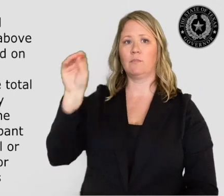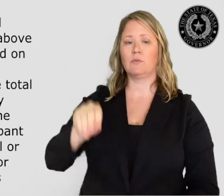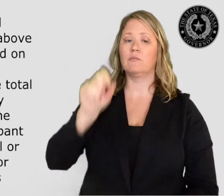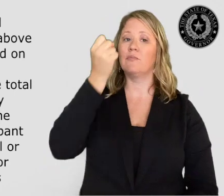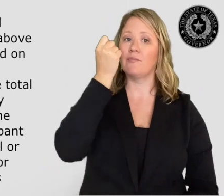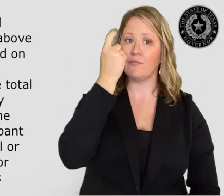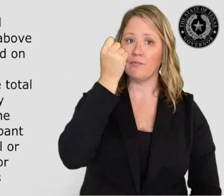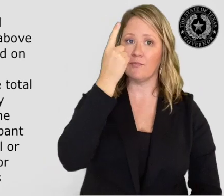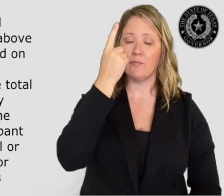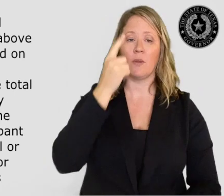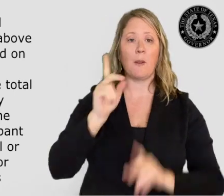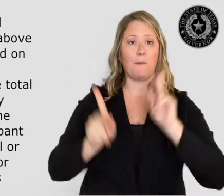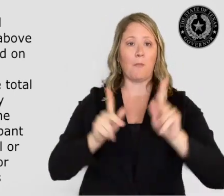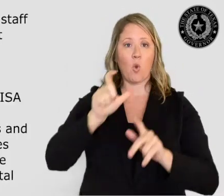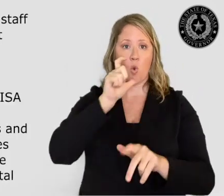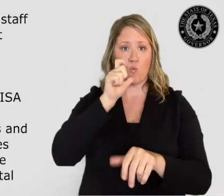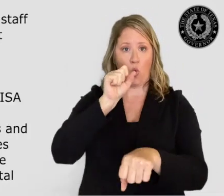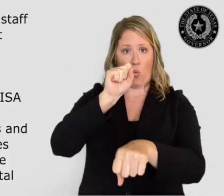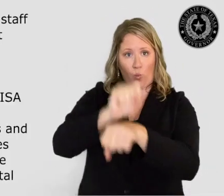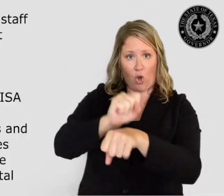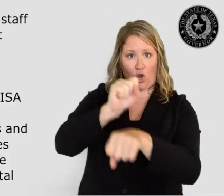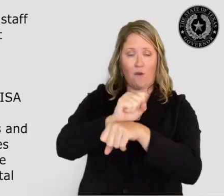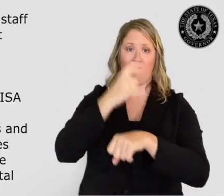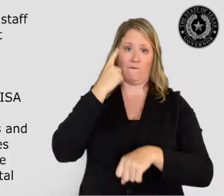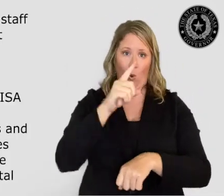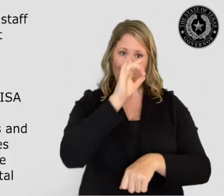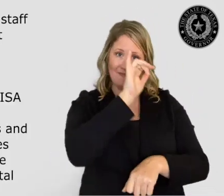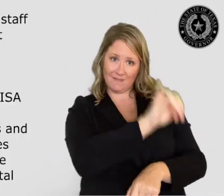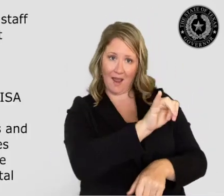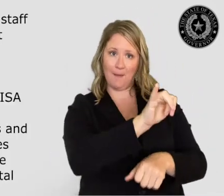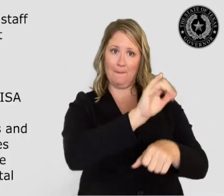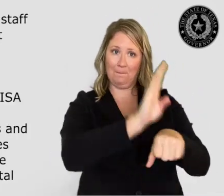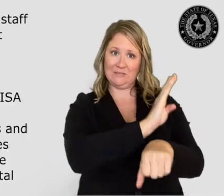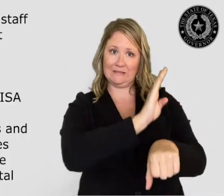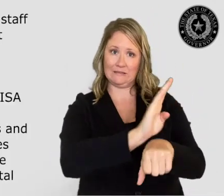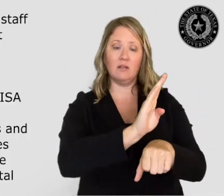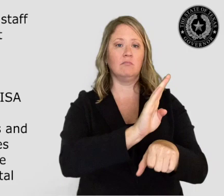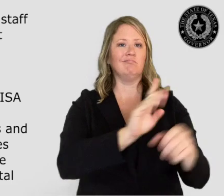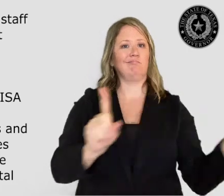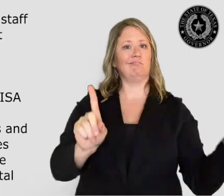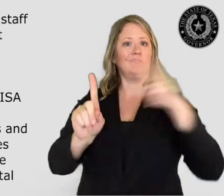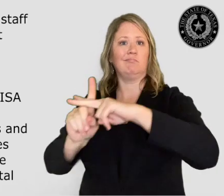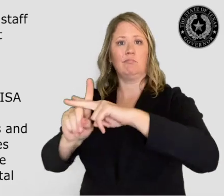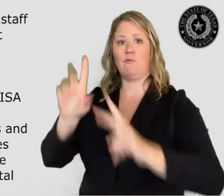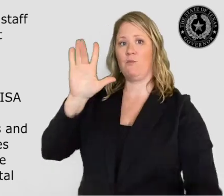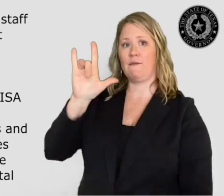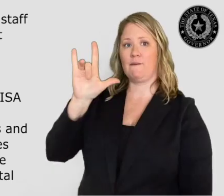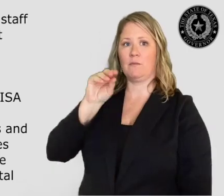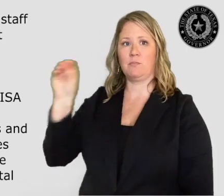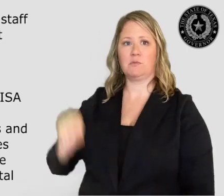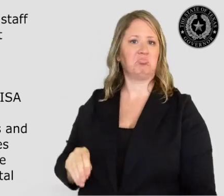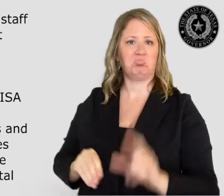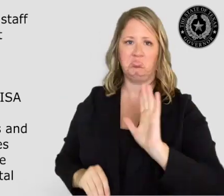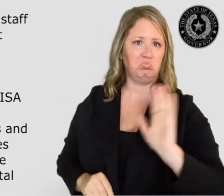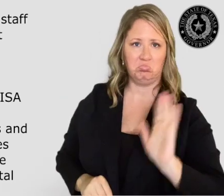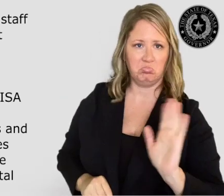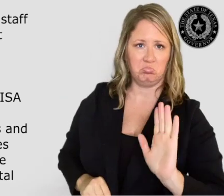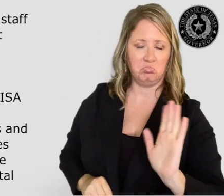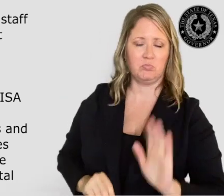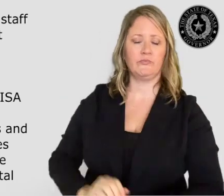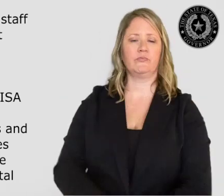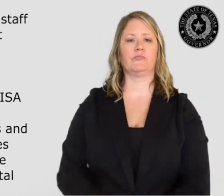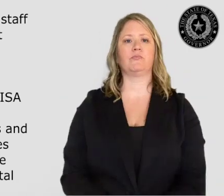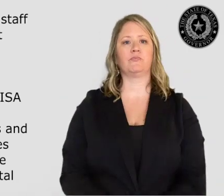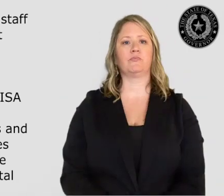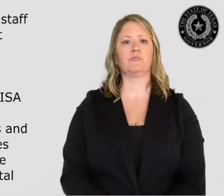or state law, but for purposes of this executive order, staff members are not included in determining operating levels except for non-CISA manufacturing